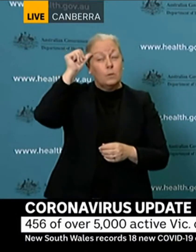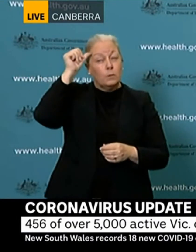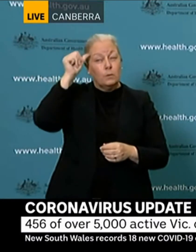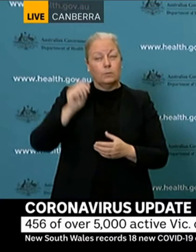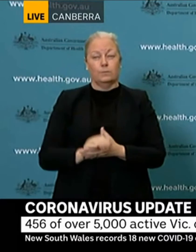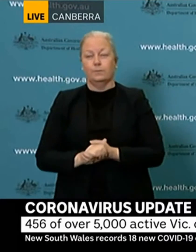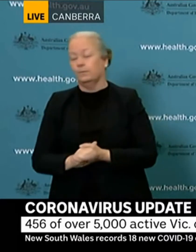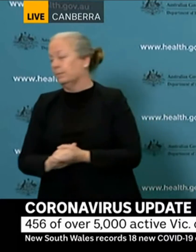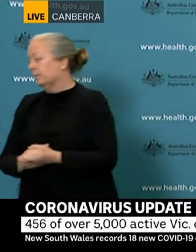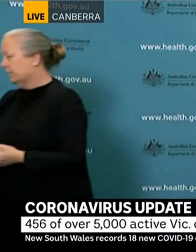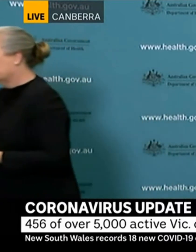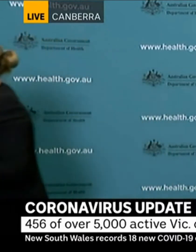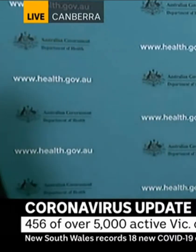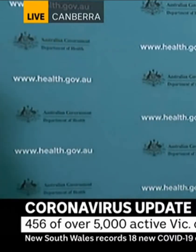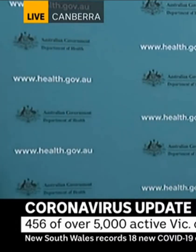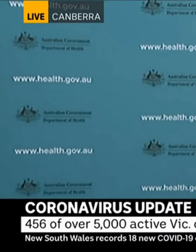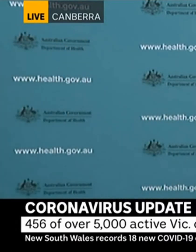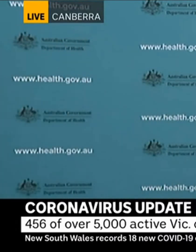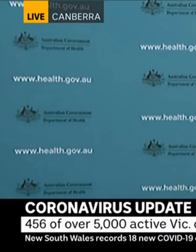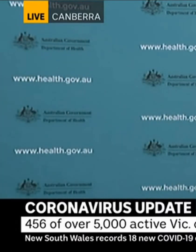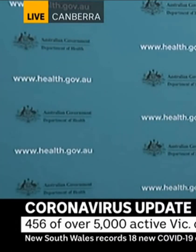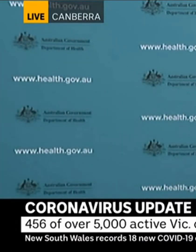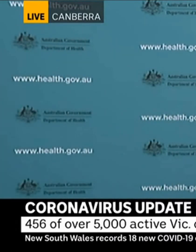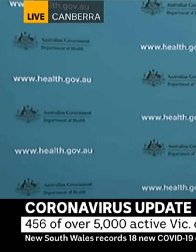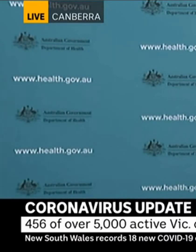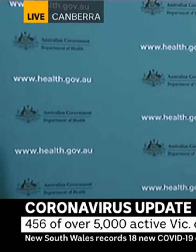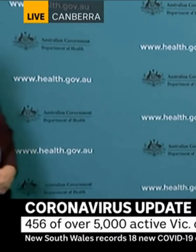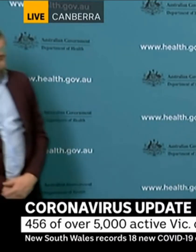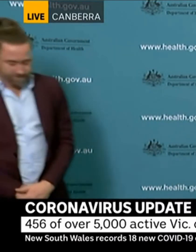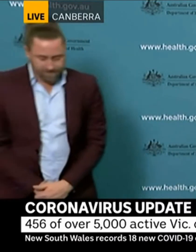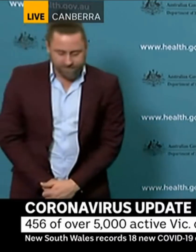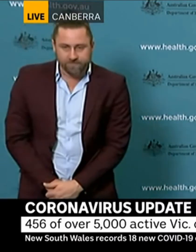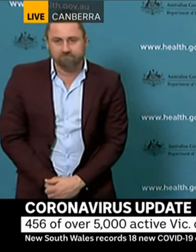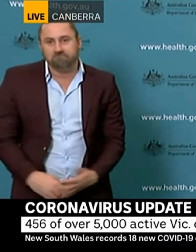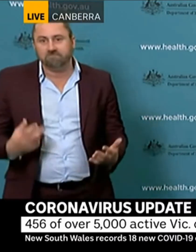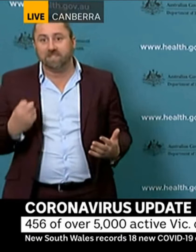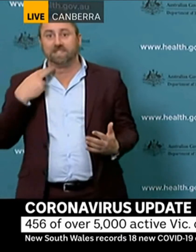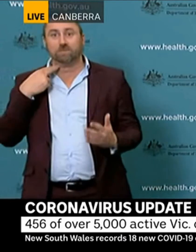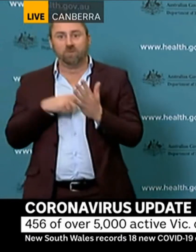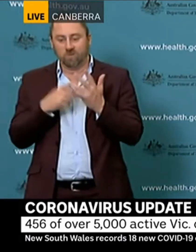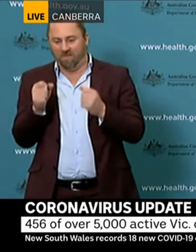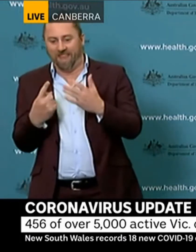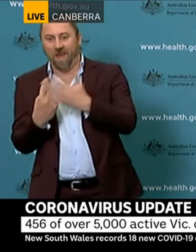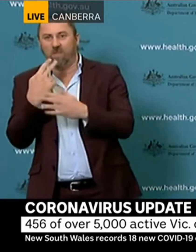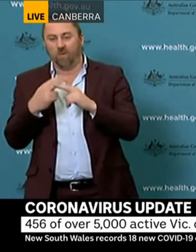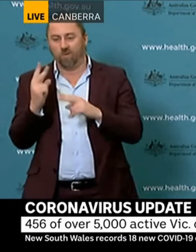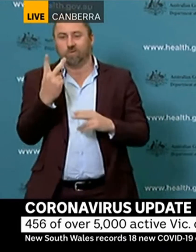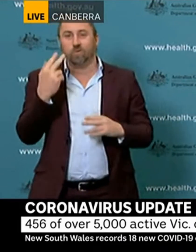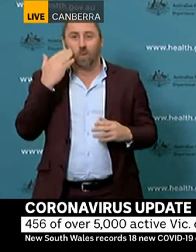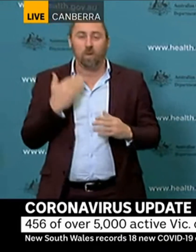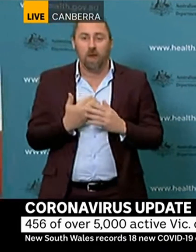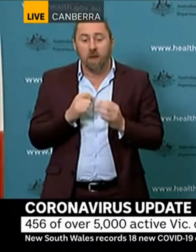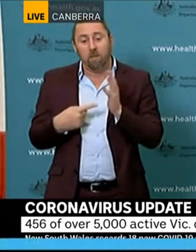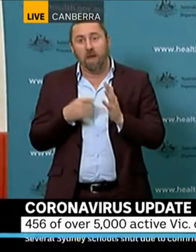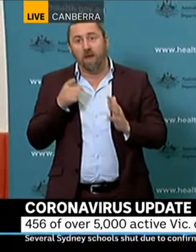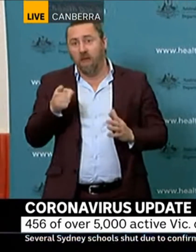certainly, I think, a shame that that's happened in terms of those particular individuals, although I must say that their actions